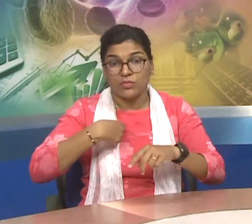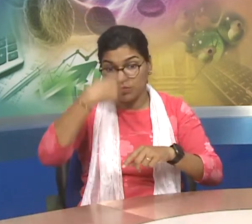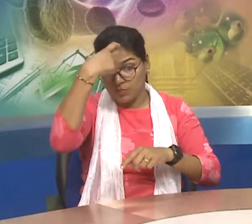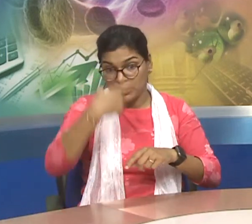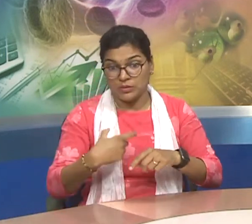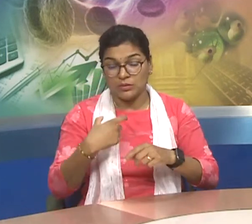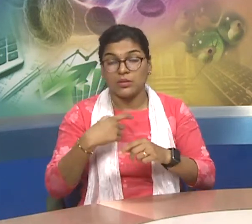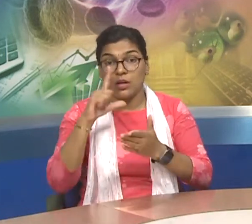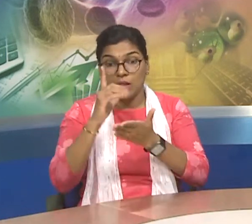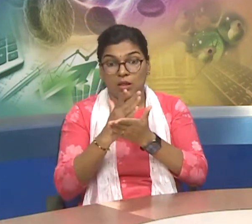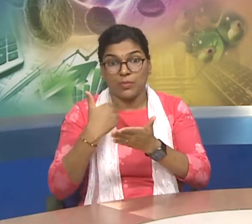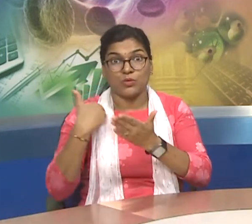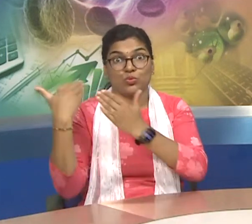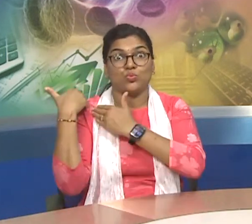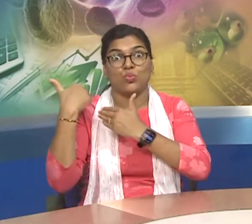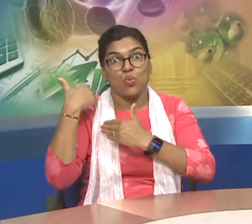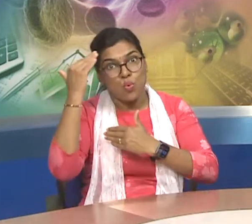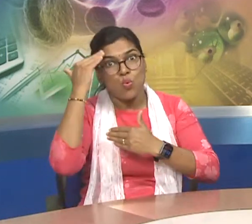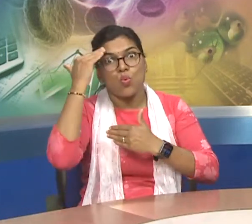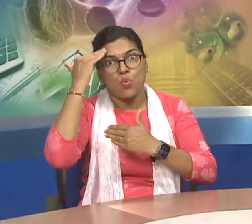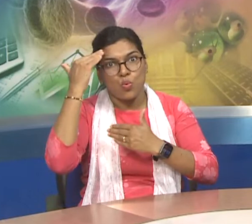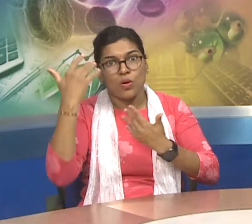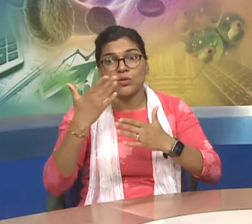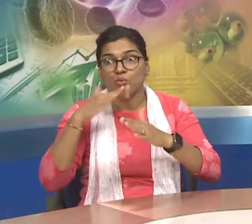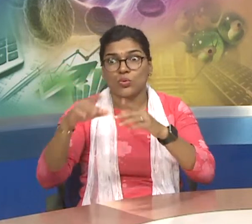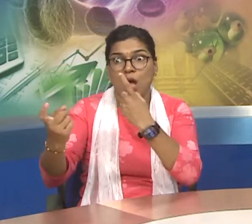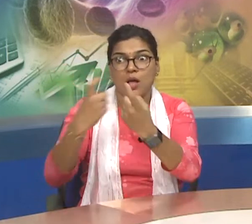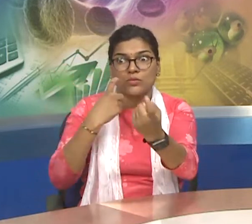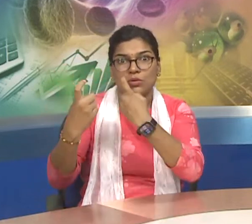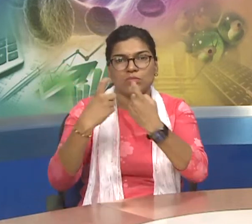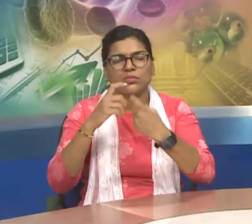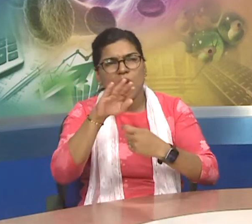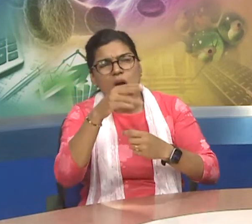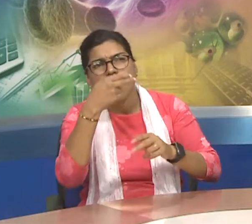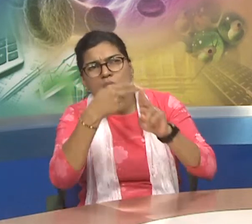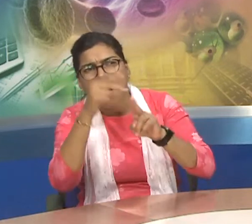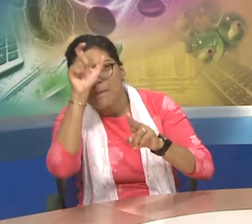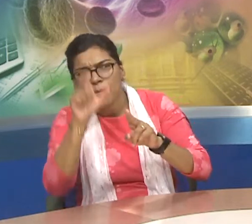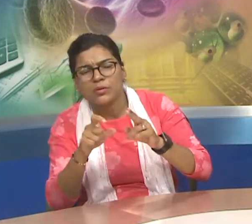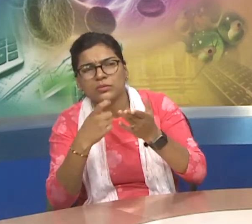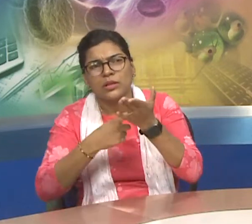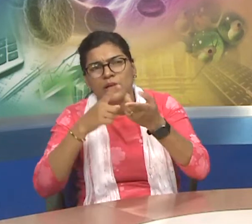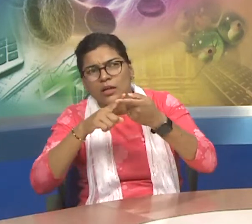Reference service is provided by a face-to-face interview meet.